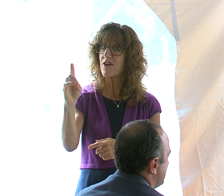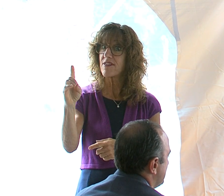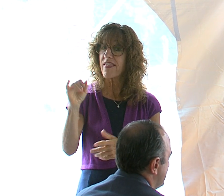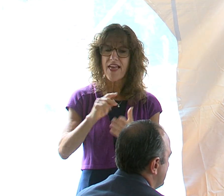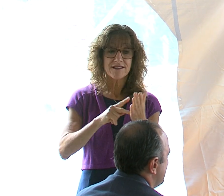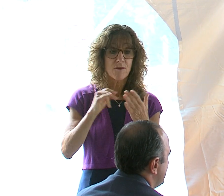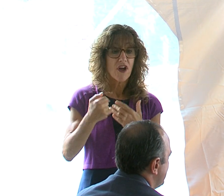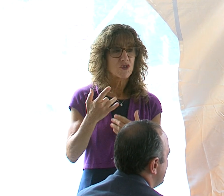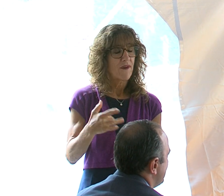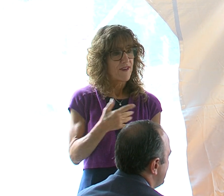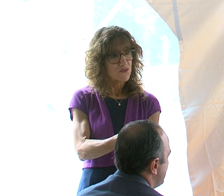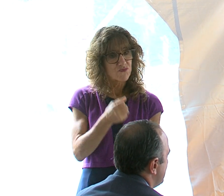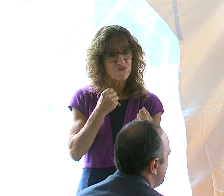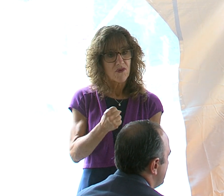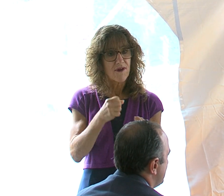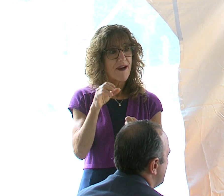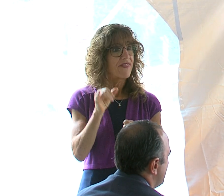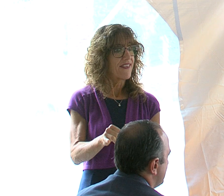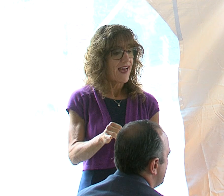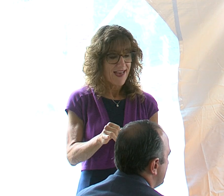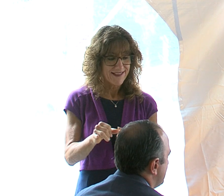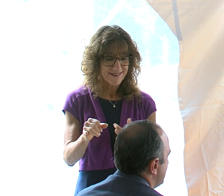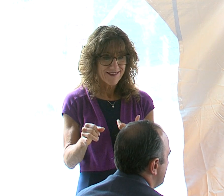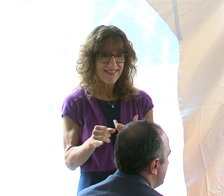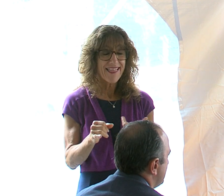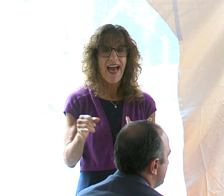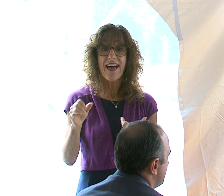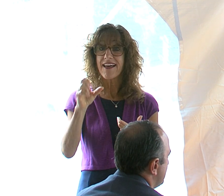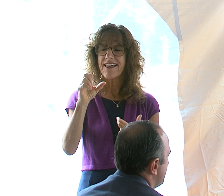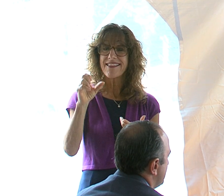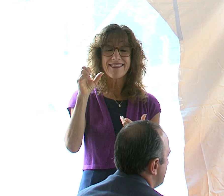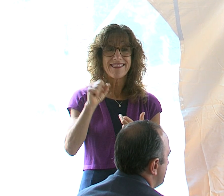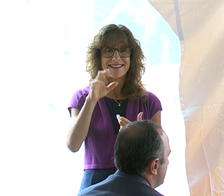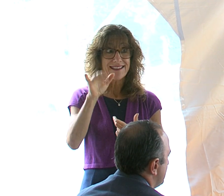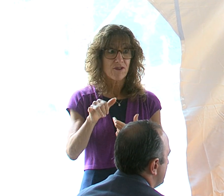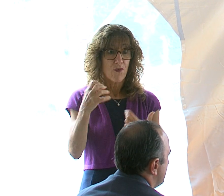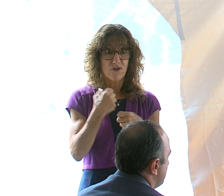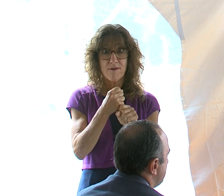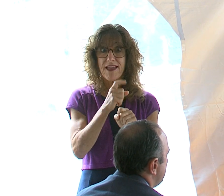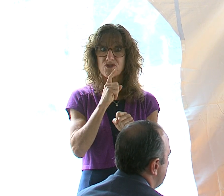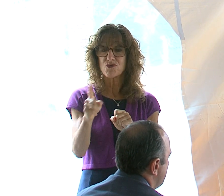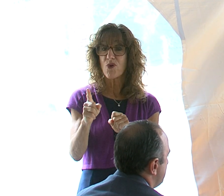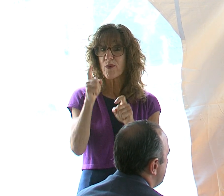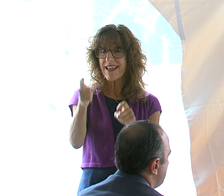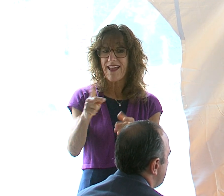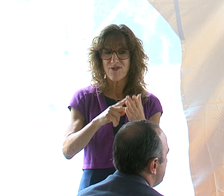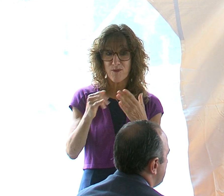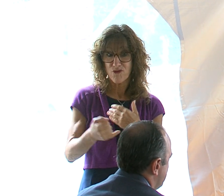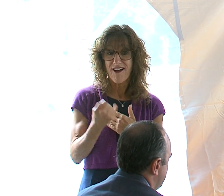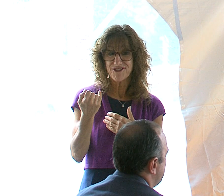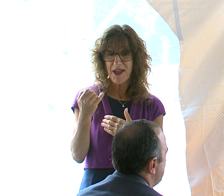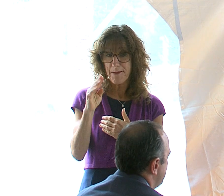is a project that we felt so strongly about that the secretary went to make sure we gave that project bonus points. So congratulations,